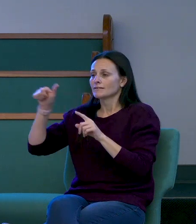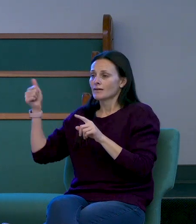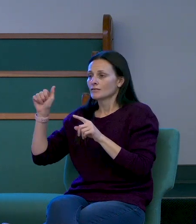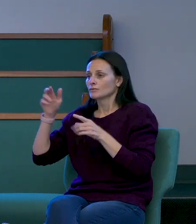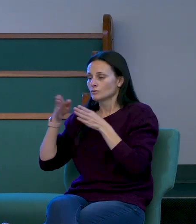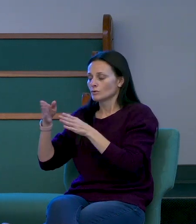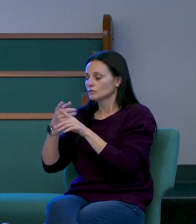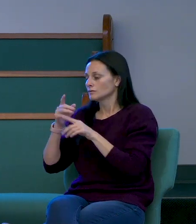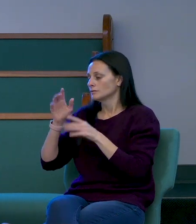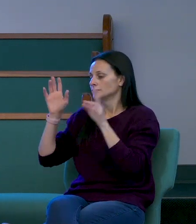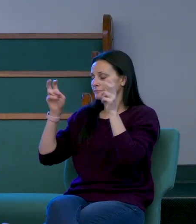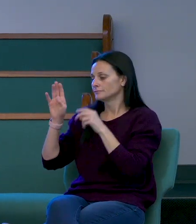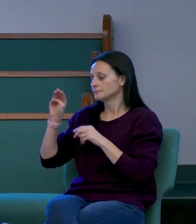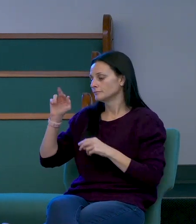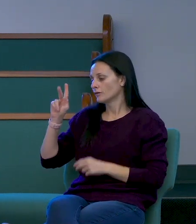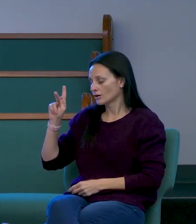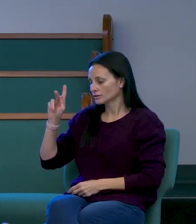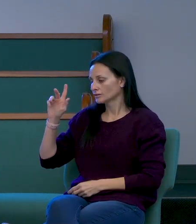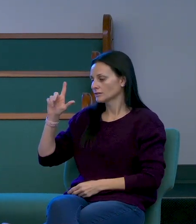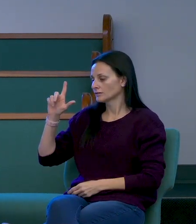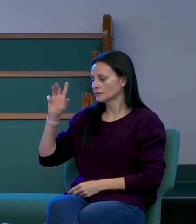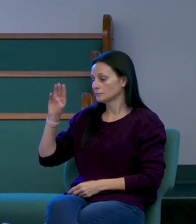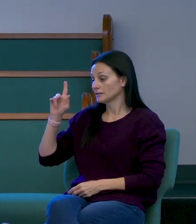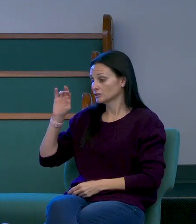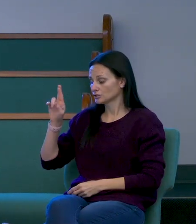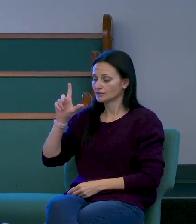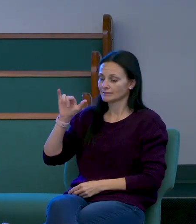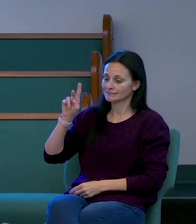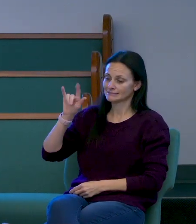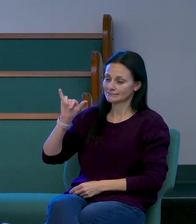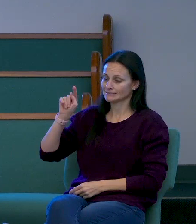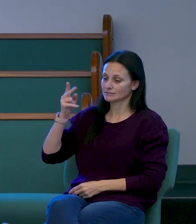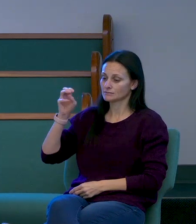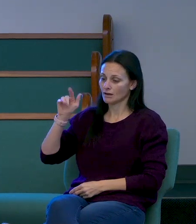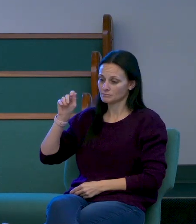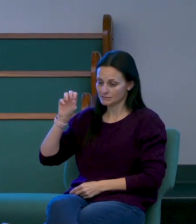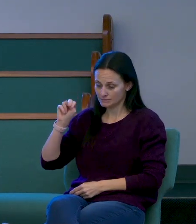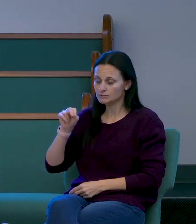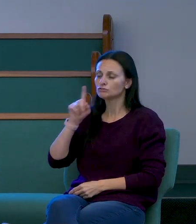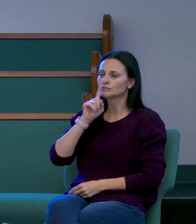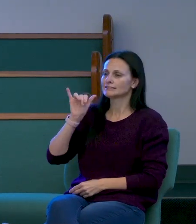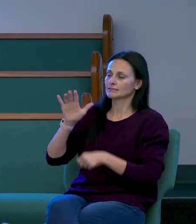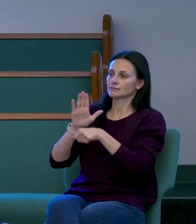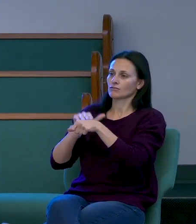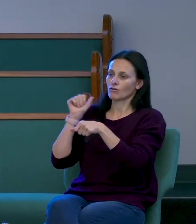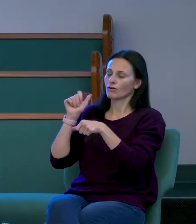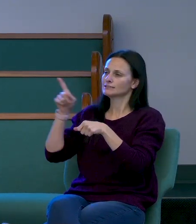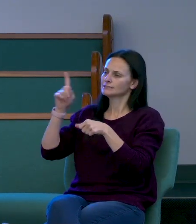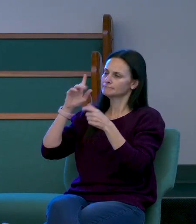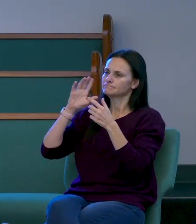by Mark Miller and Lindy Thompson. And it is a call, it is a